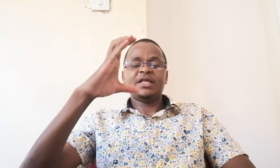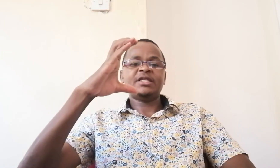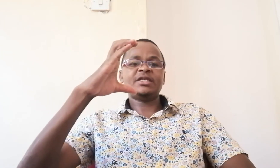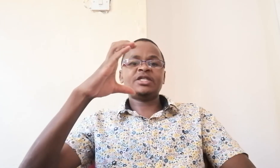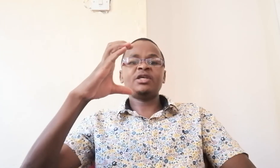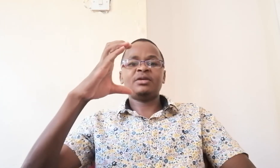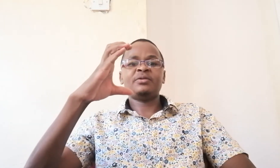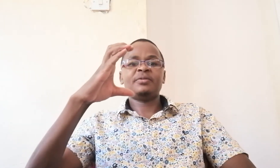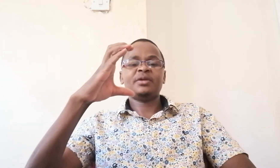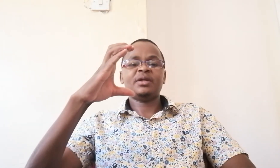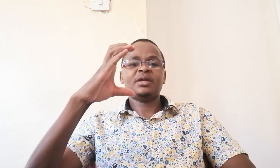C,